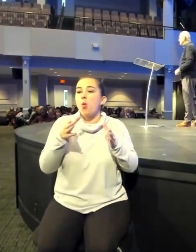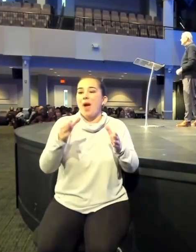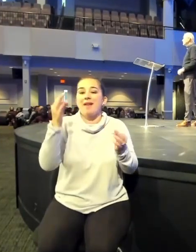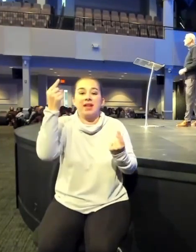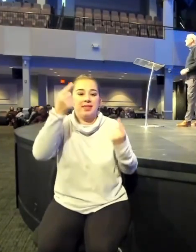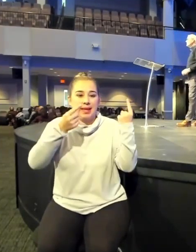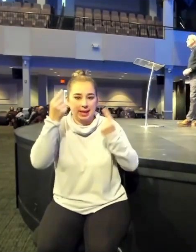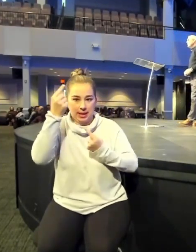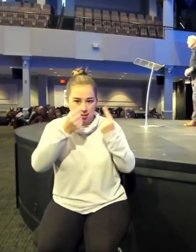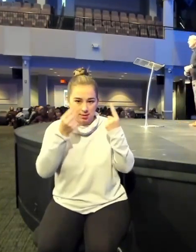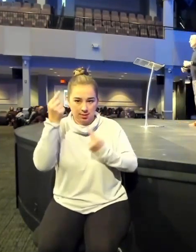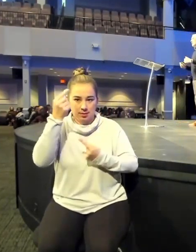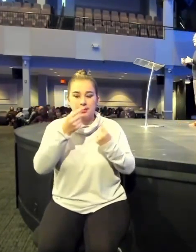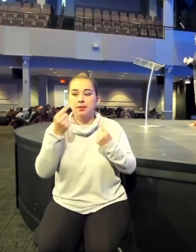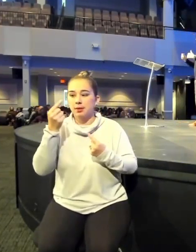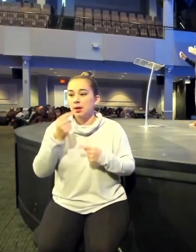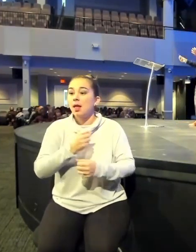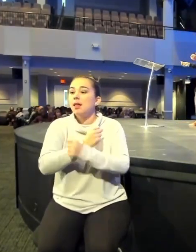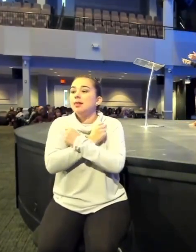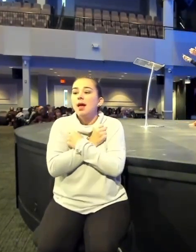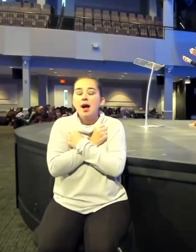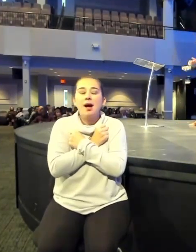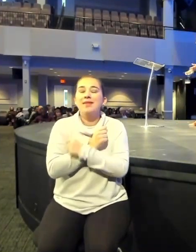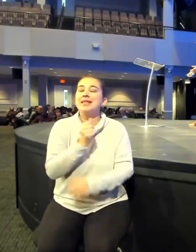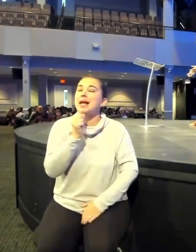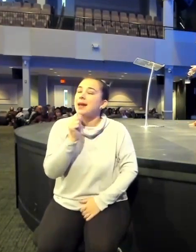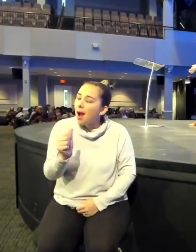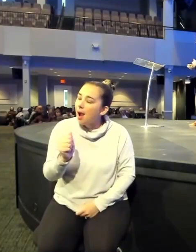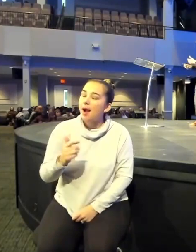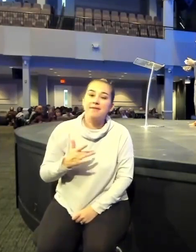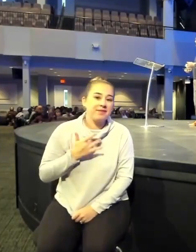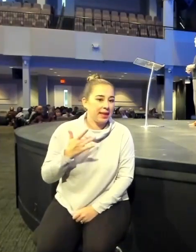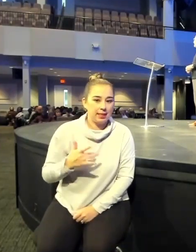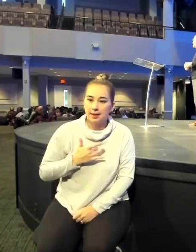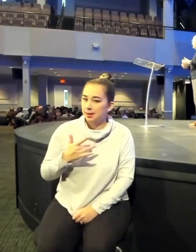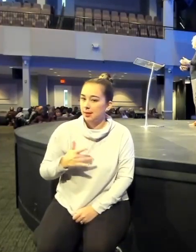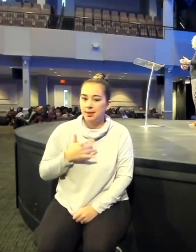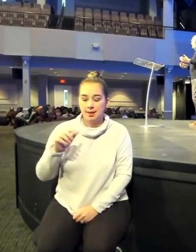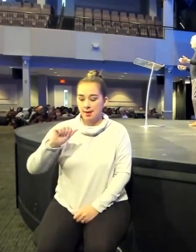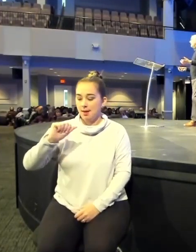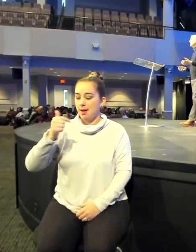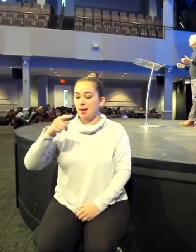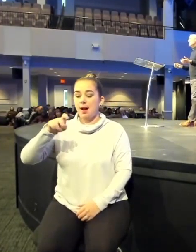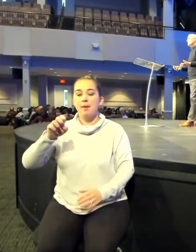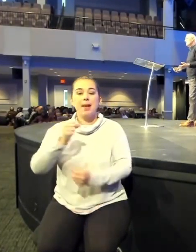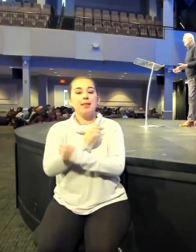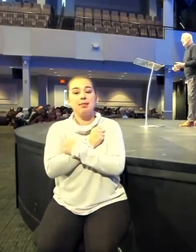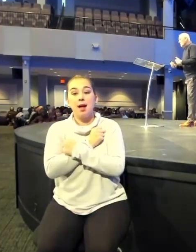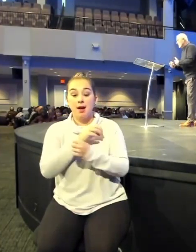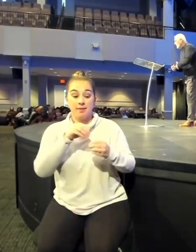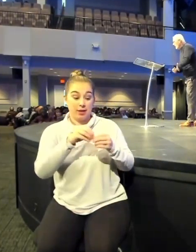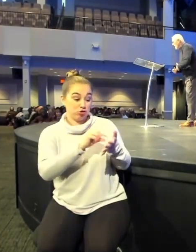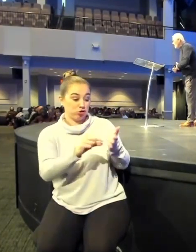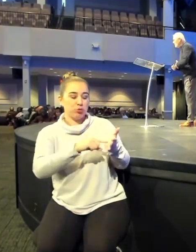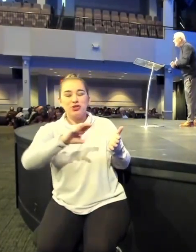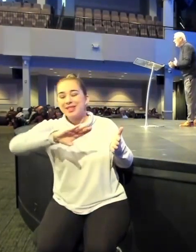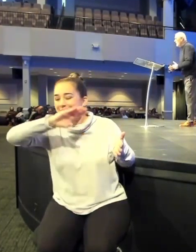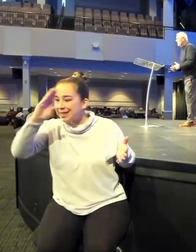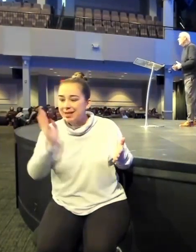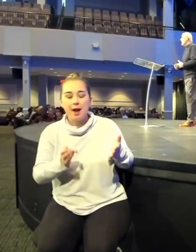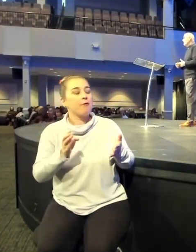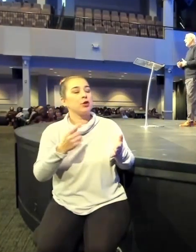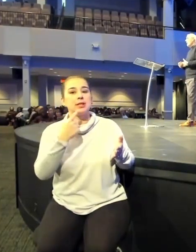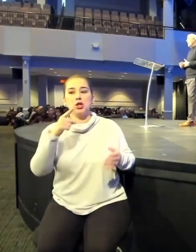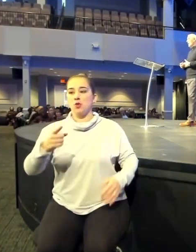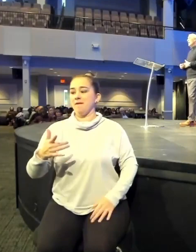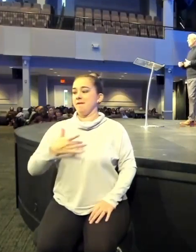thinking. Love is not a feeling. In fact, agape love is never defined in Scripture as something that you feel.